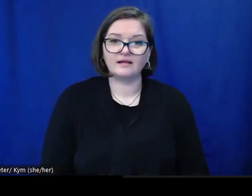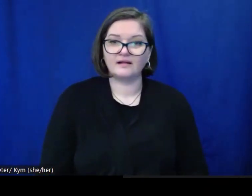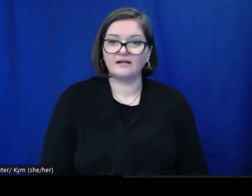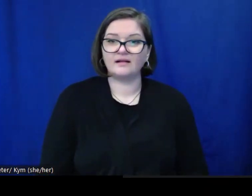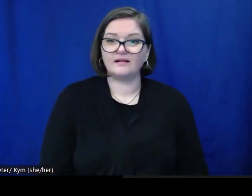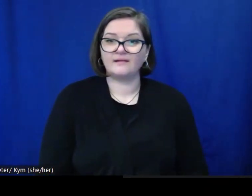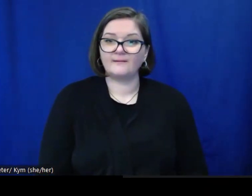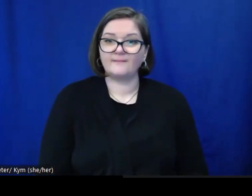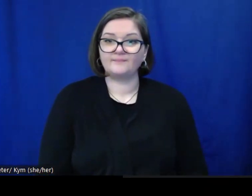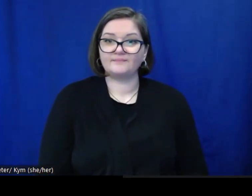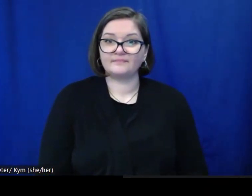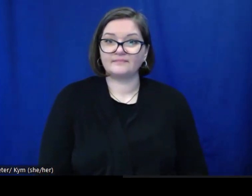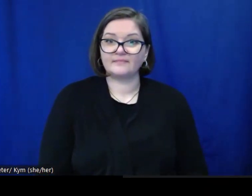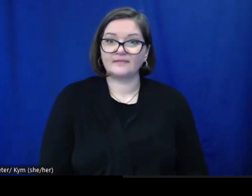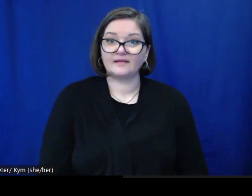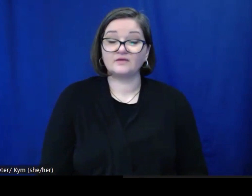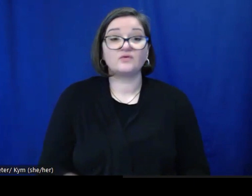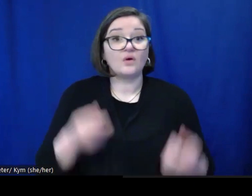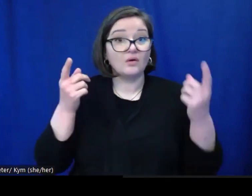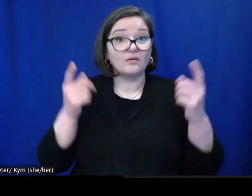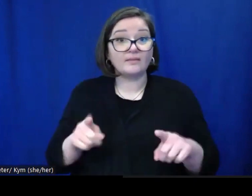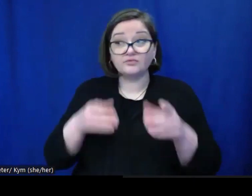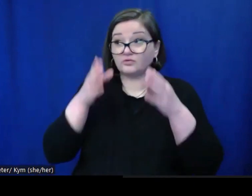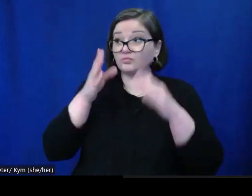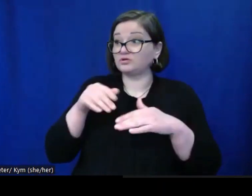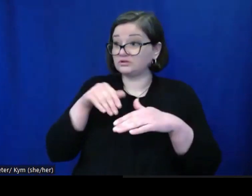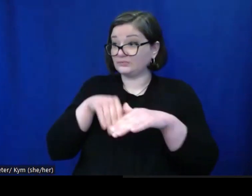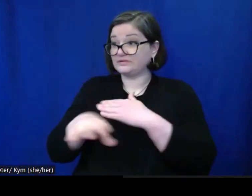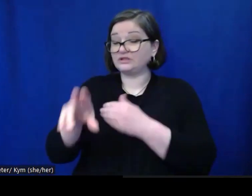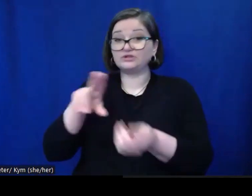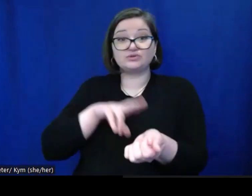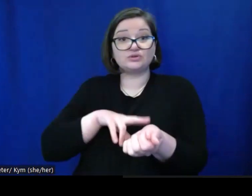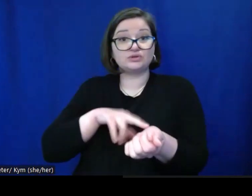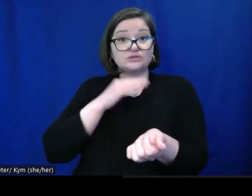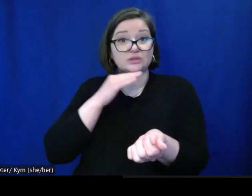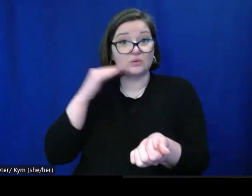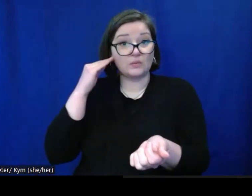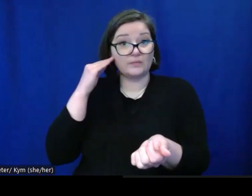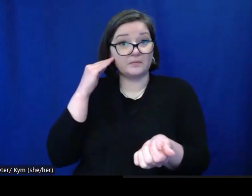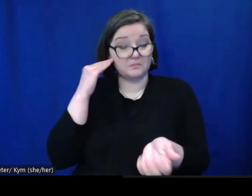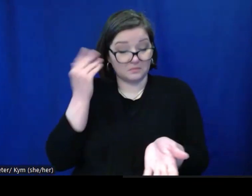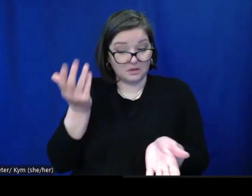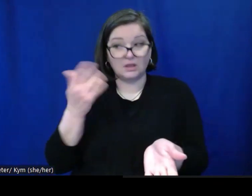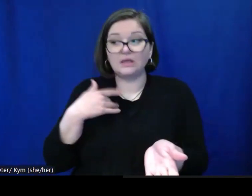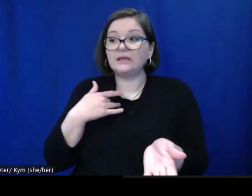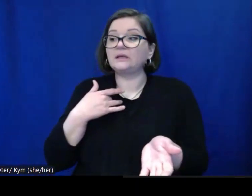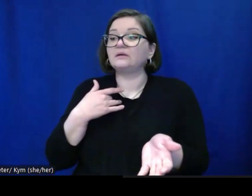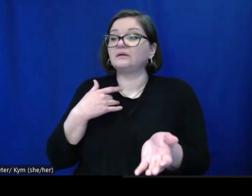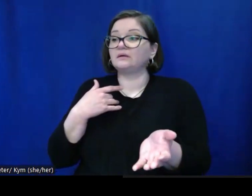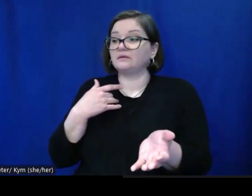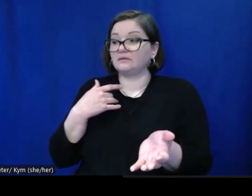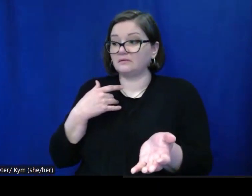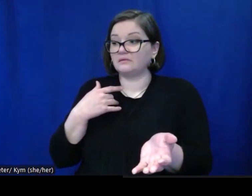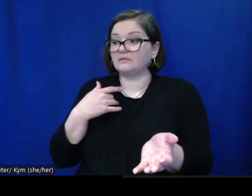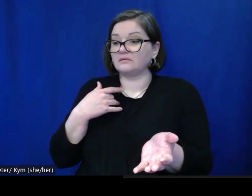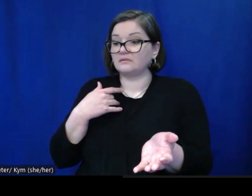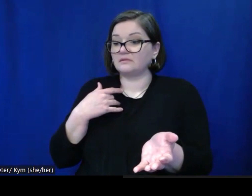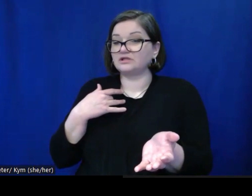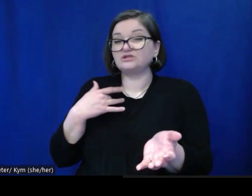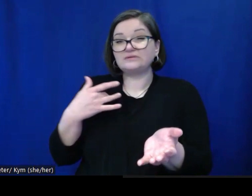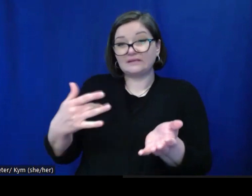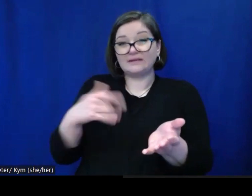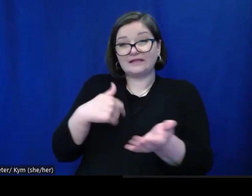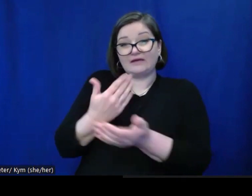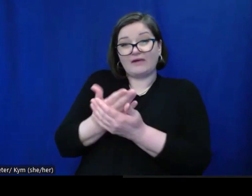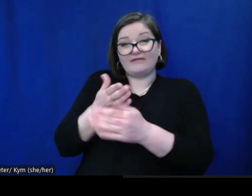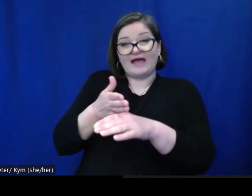The person gets to the nursing home typically after the 7 to 3 shift.